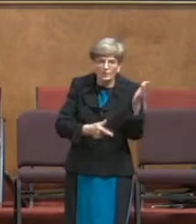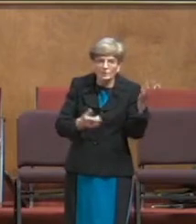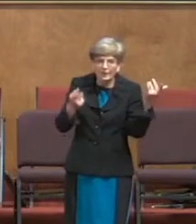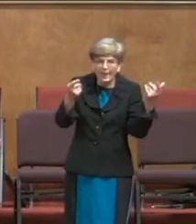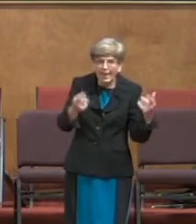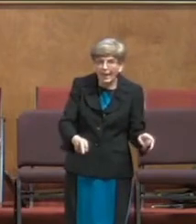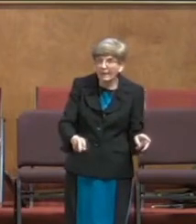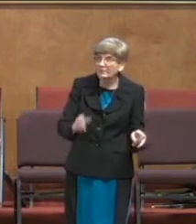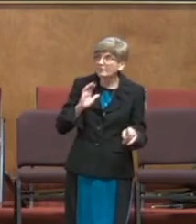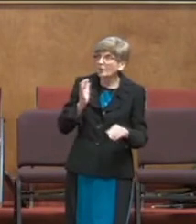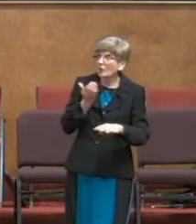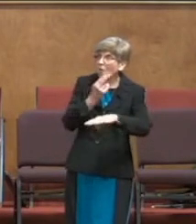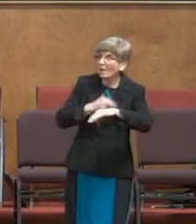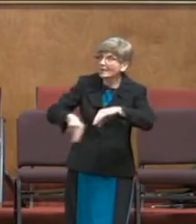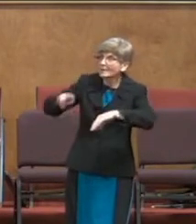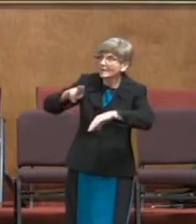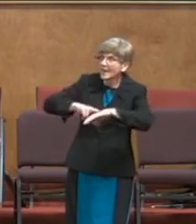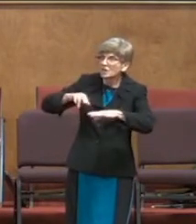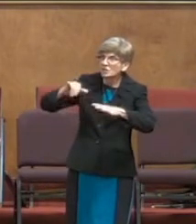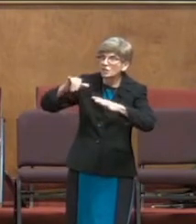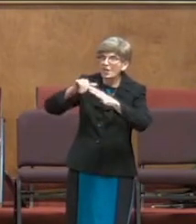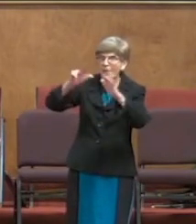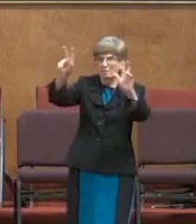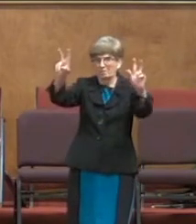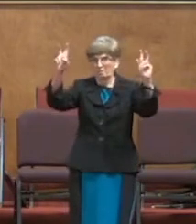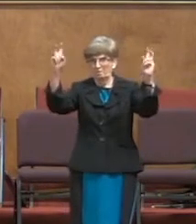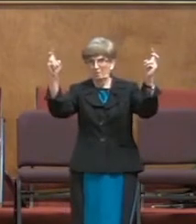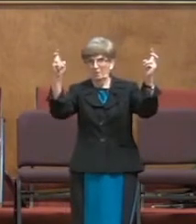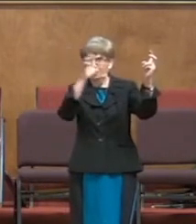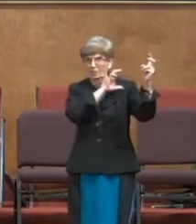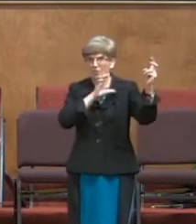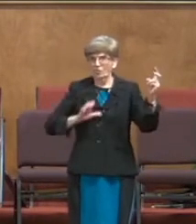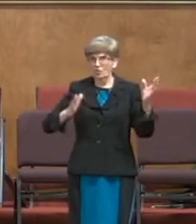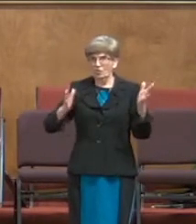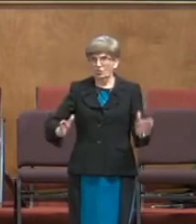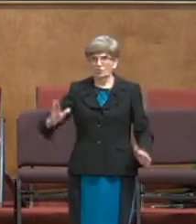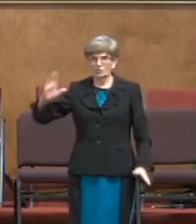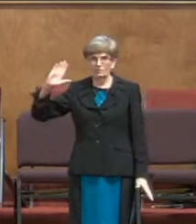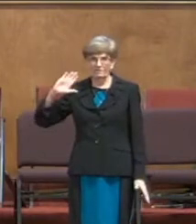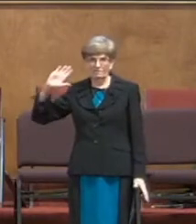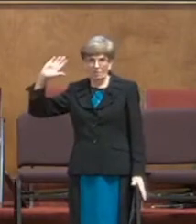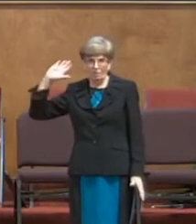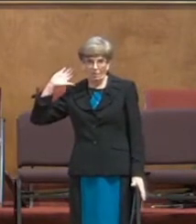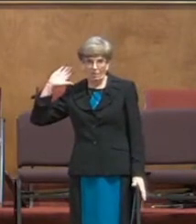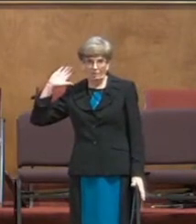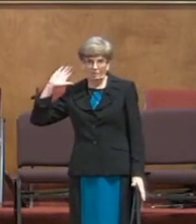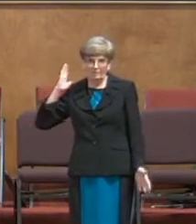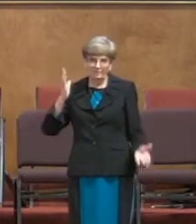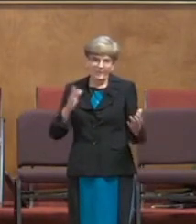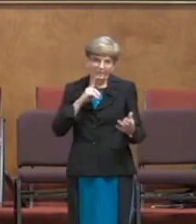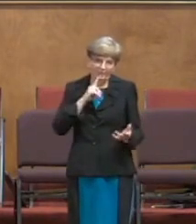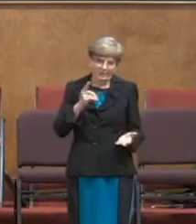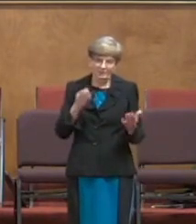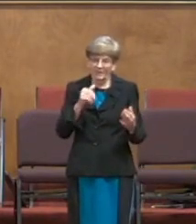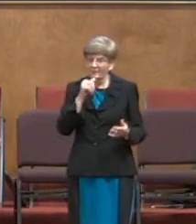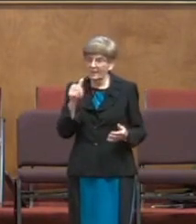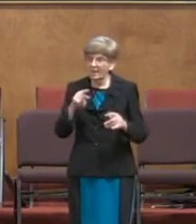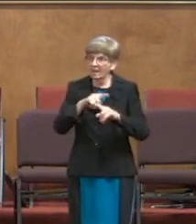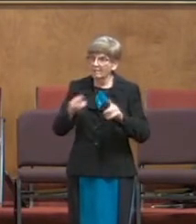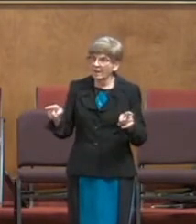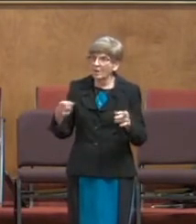a nation who was once considered to be a Christian nation, and maybe it was and maybe it wasn't. Well, what's it going to